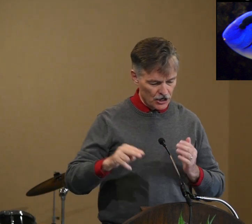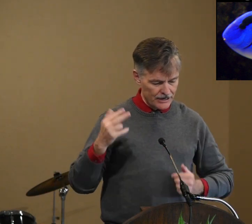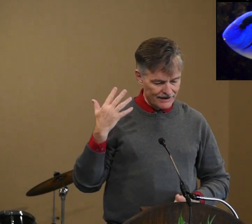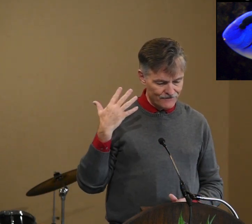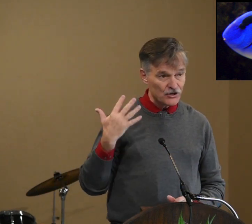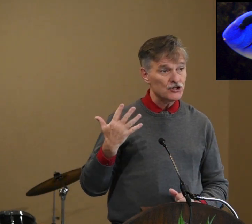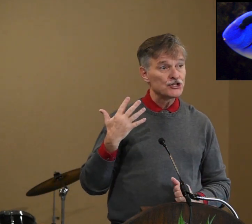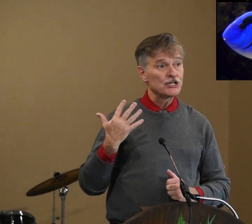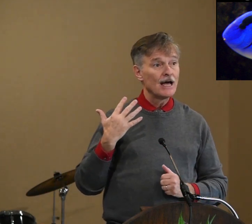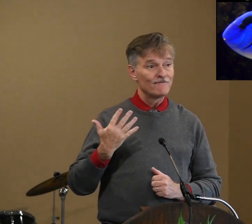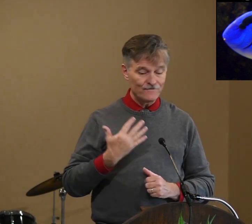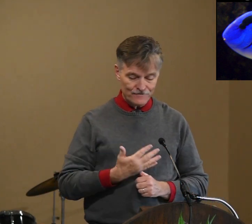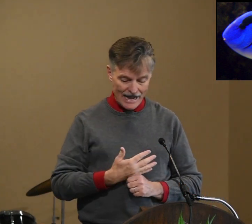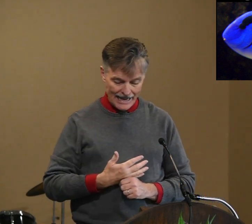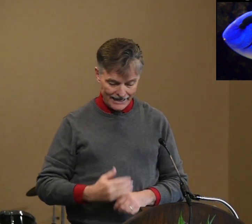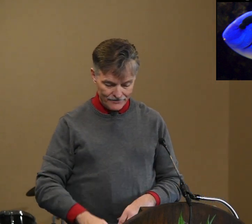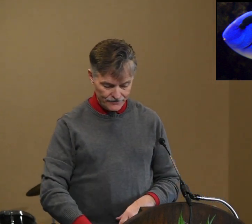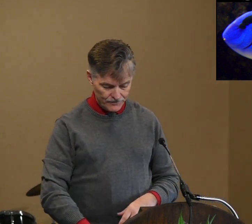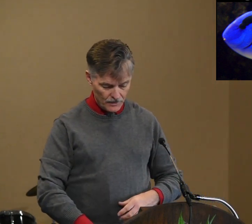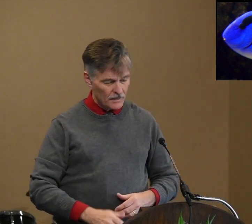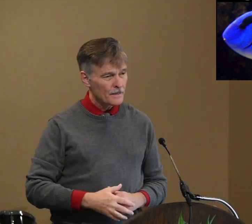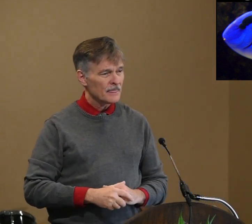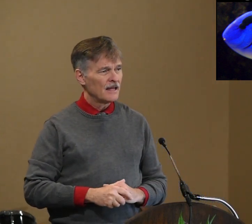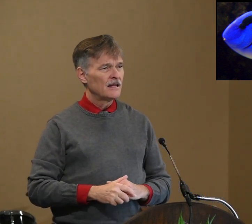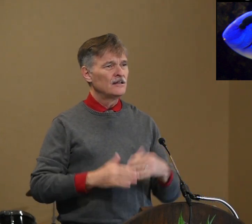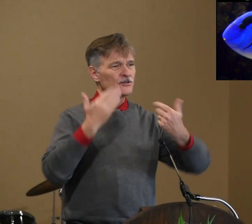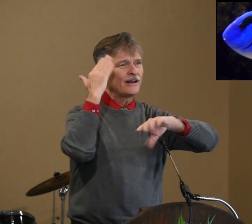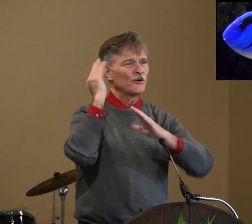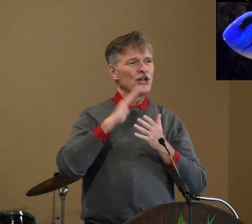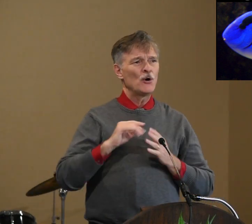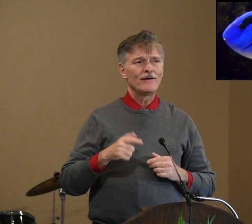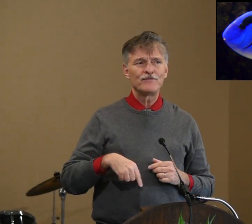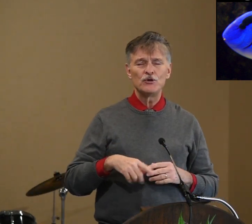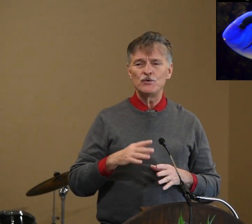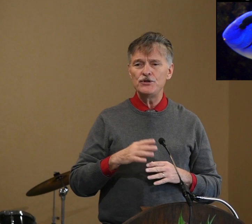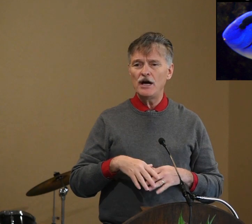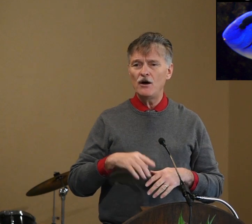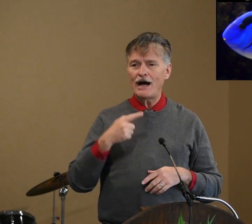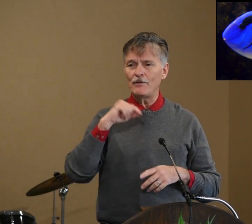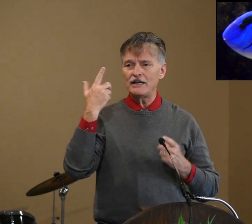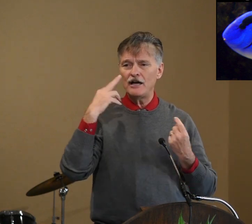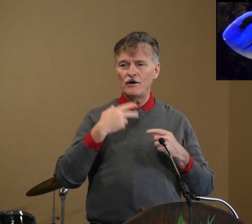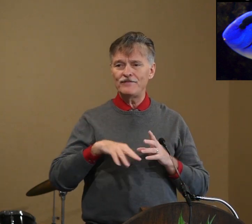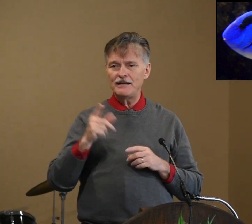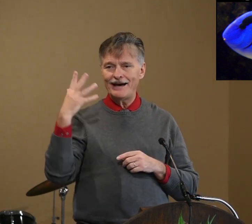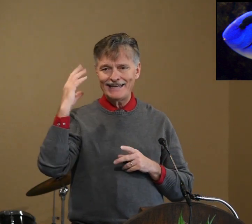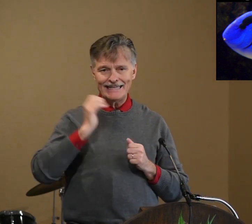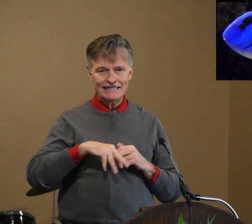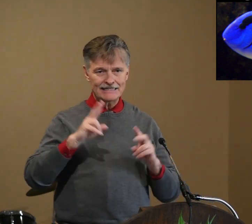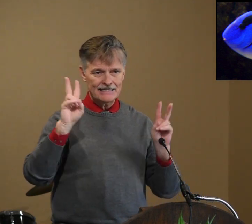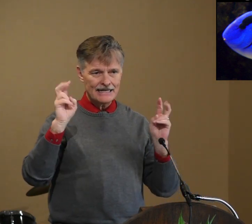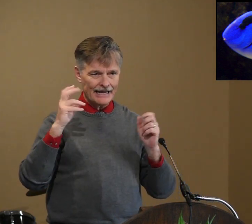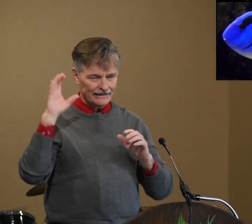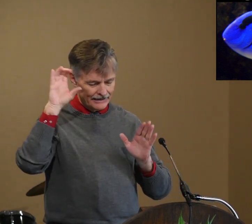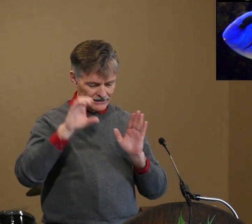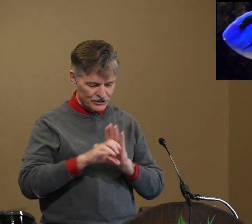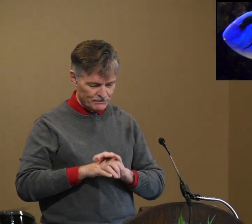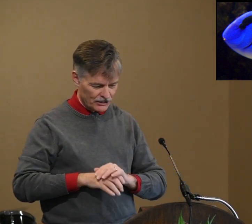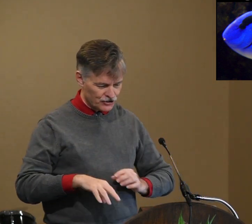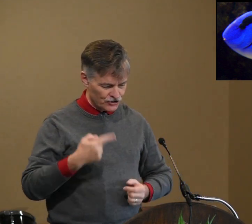starting in verse 5. So I don't know if you know, I want to know if anybody gets the title in this picture, so you